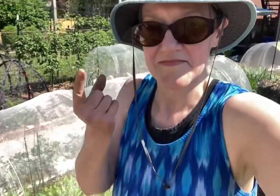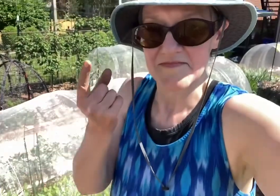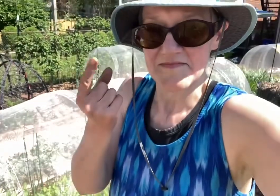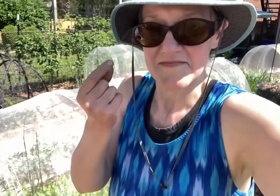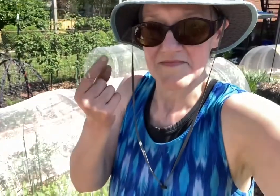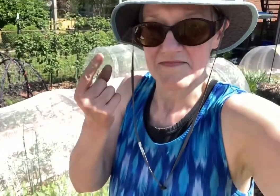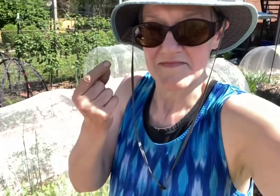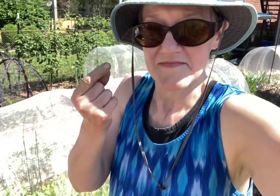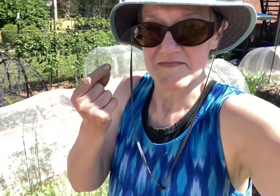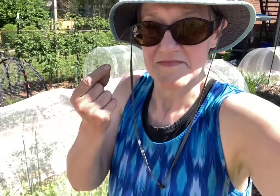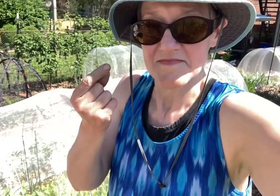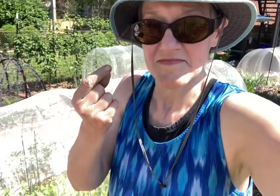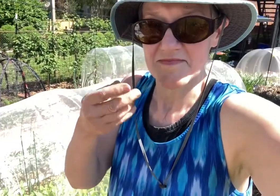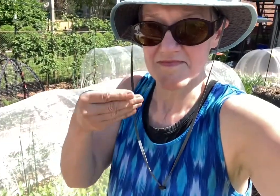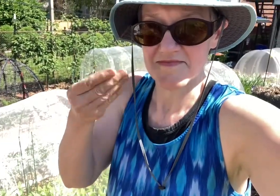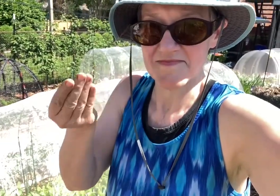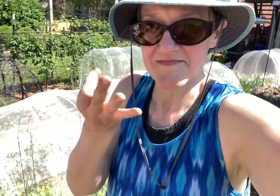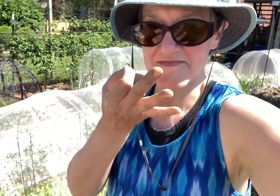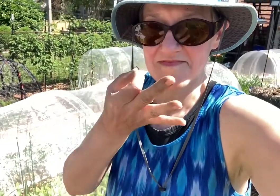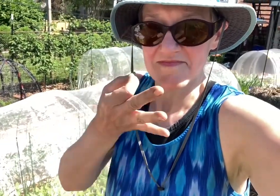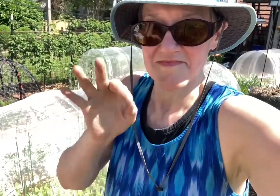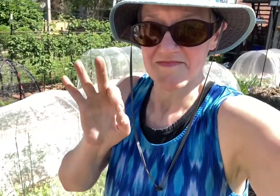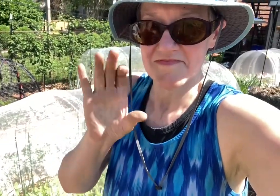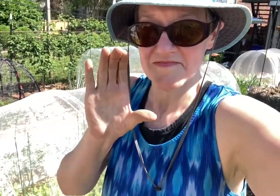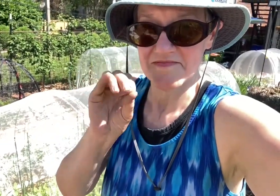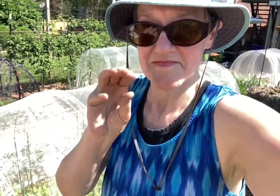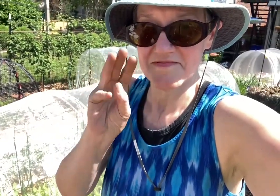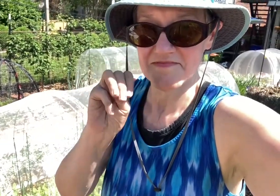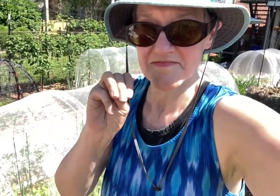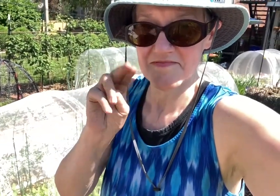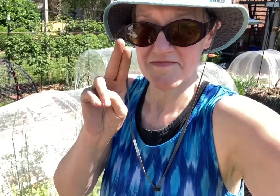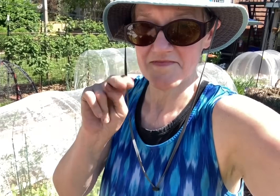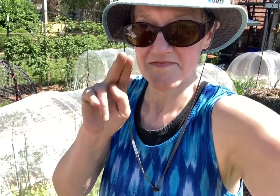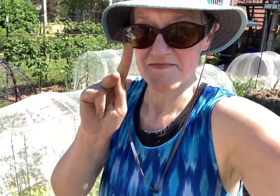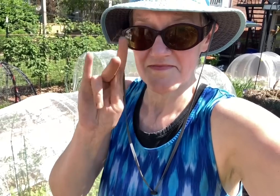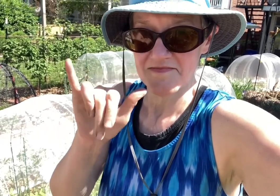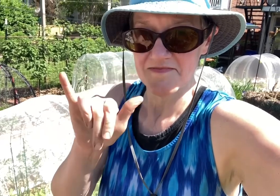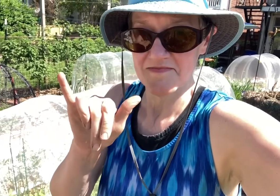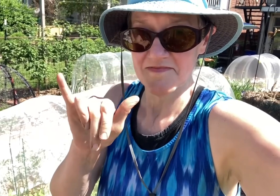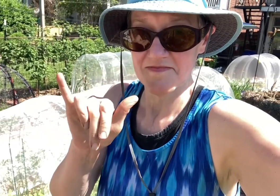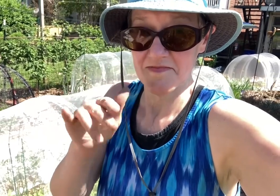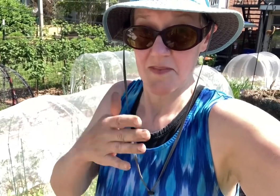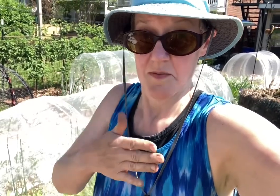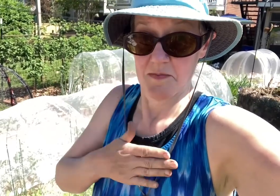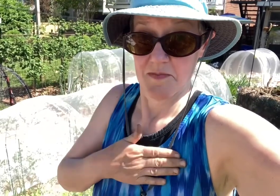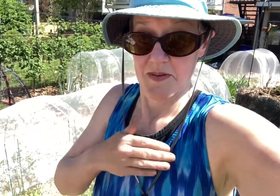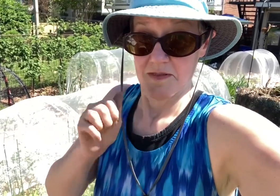Now what I'm going to do with the rest of these sunflowers, I'm going to give them free to my community.